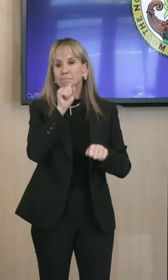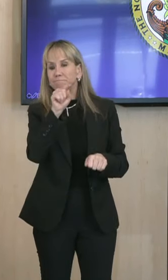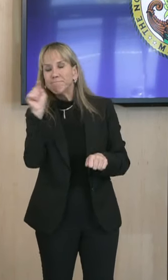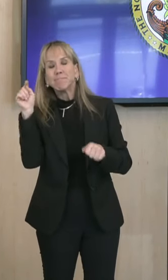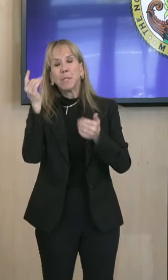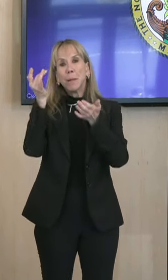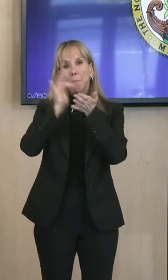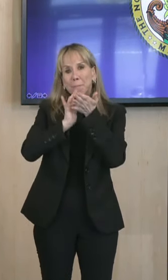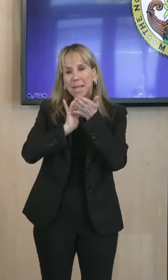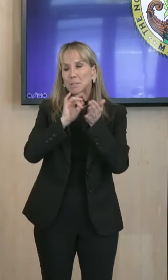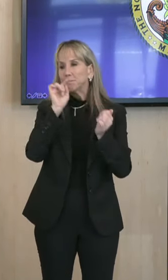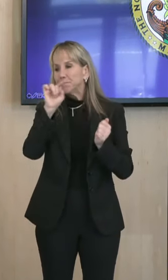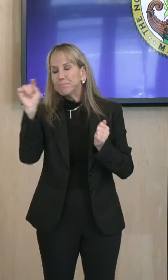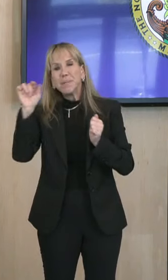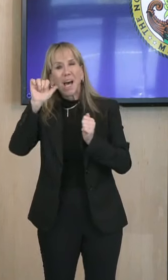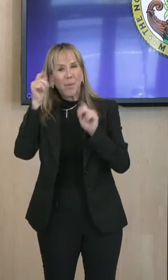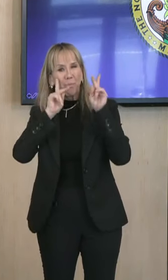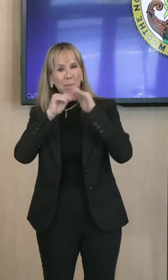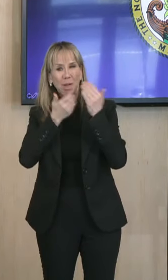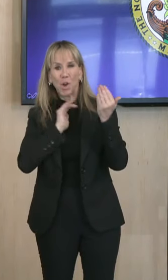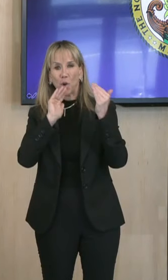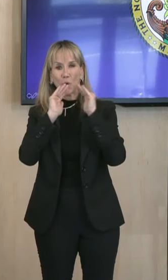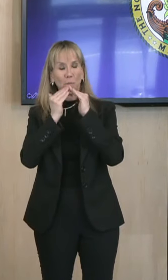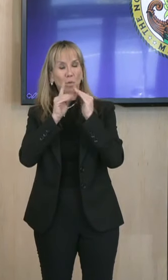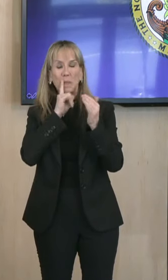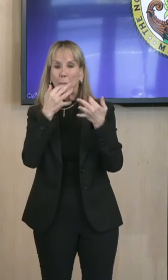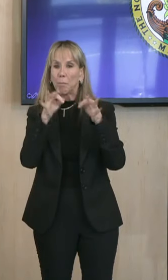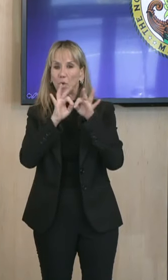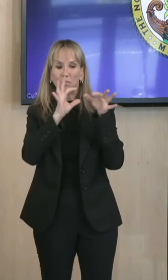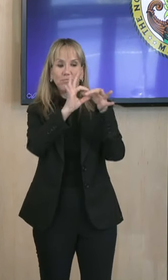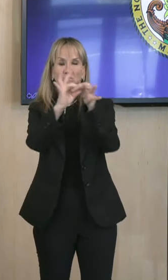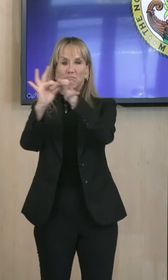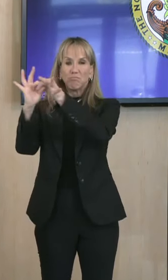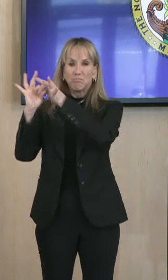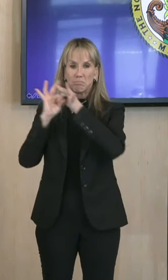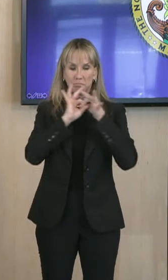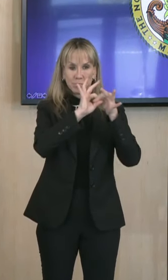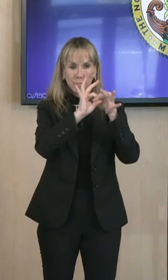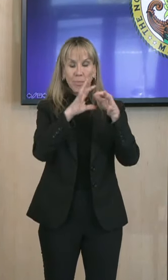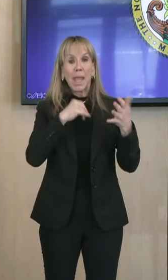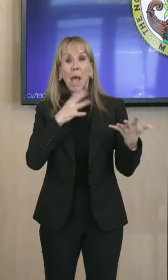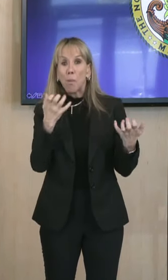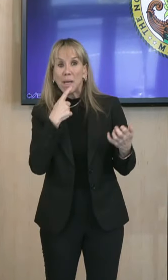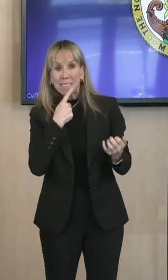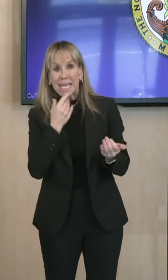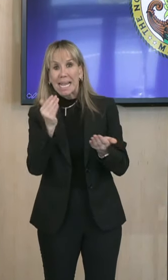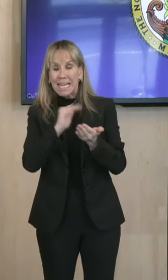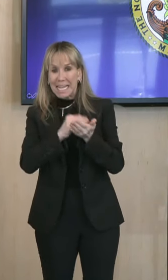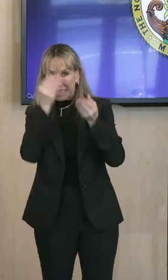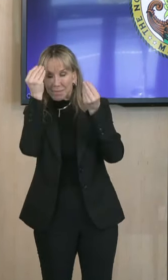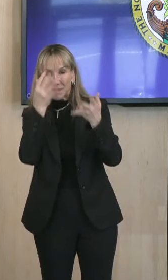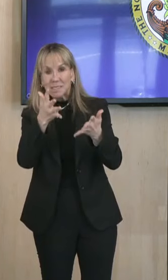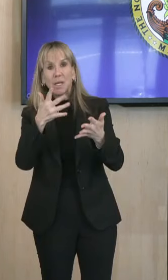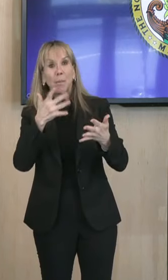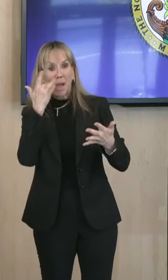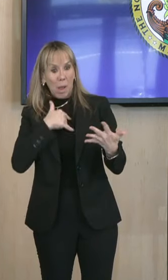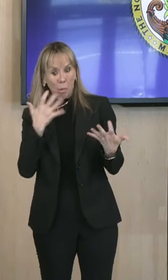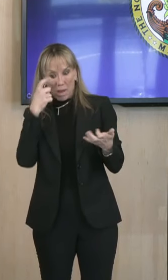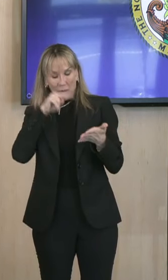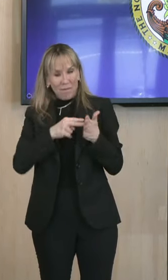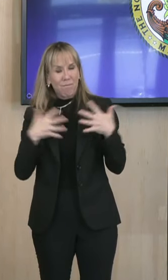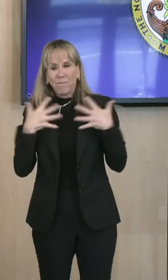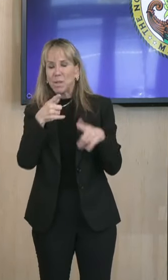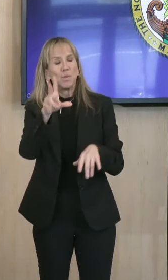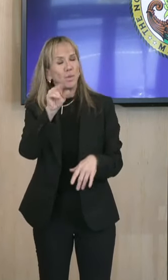as united. I just want to reinforce, not with fear, but with a sense of seriousness, the challenge that